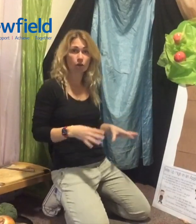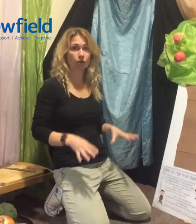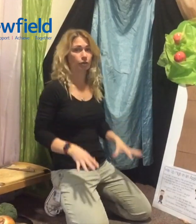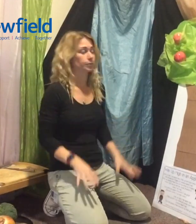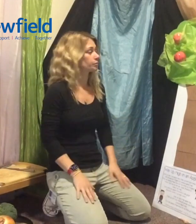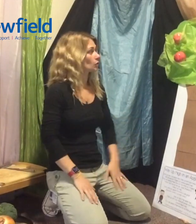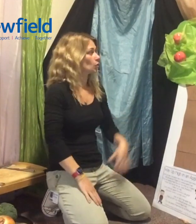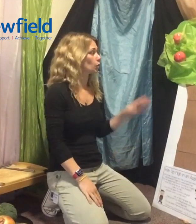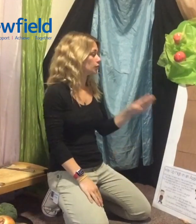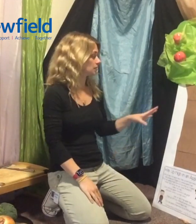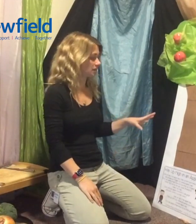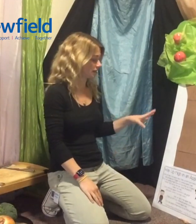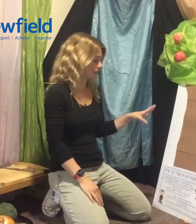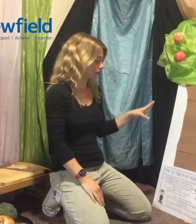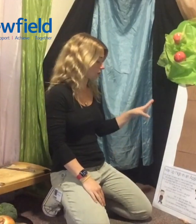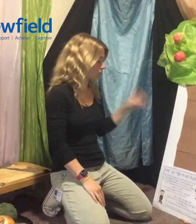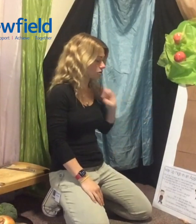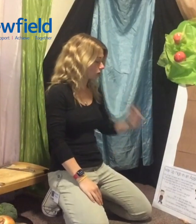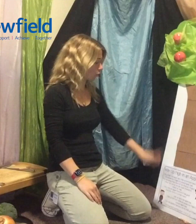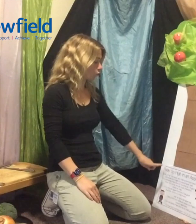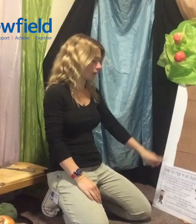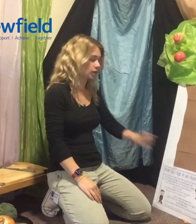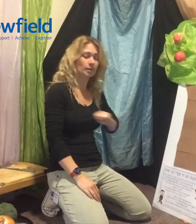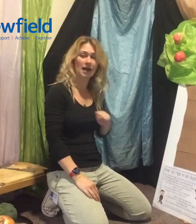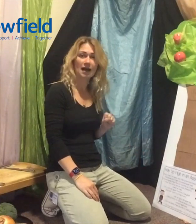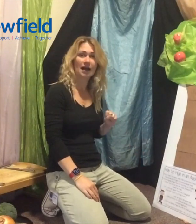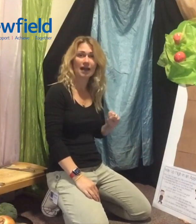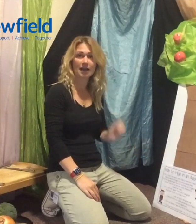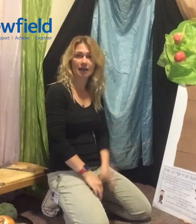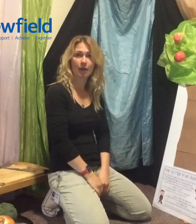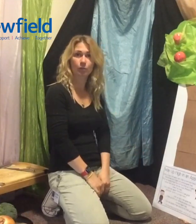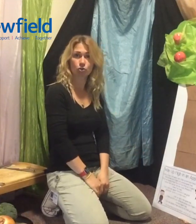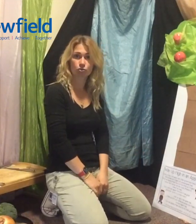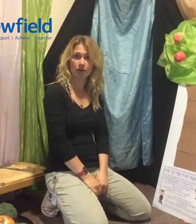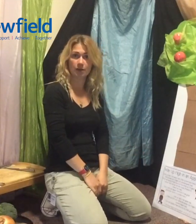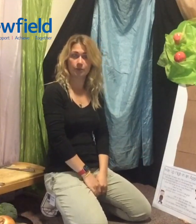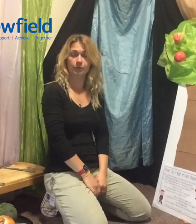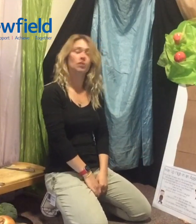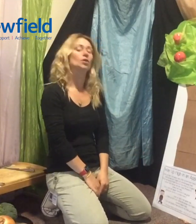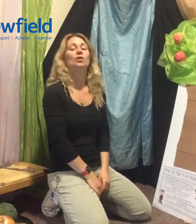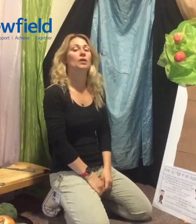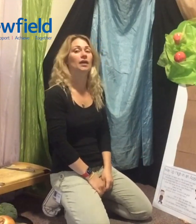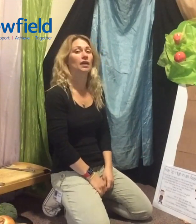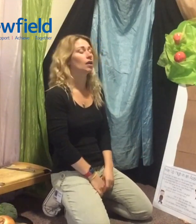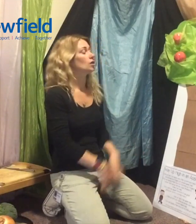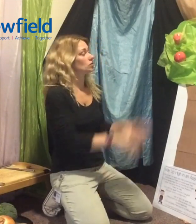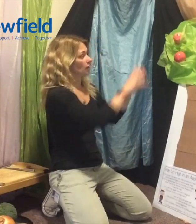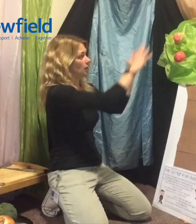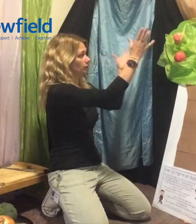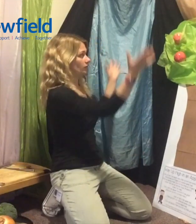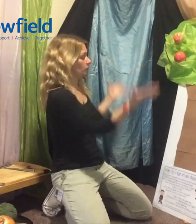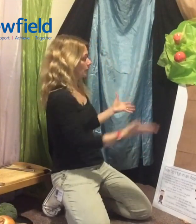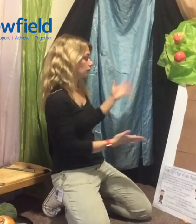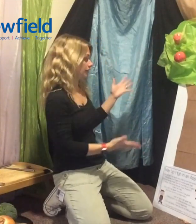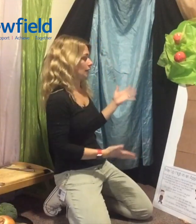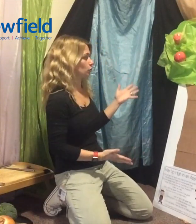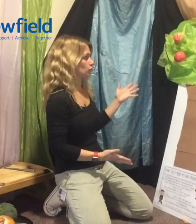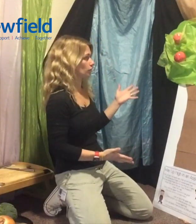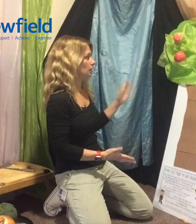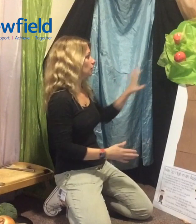work. We're going to be singing the song Way Up High in an Apple Tree. Okay, so here I've got my lovely apple tree